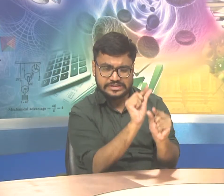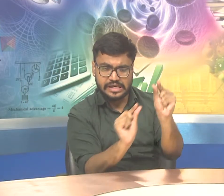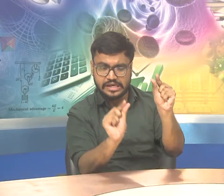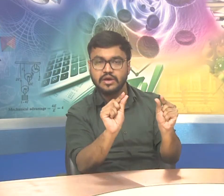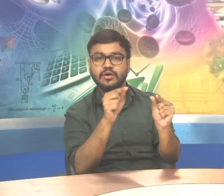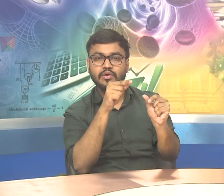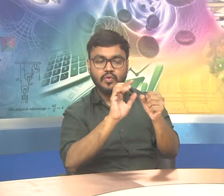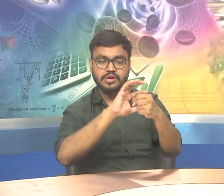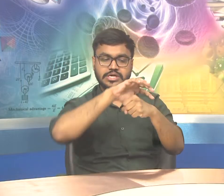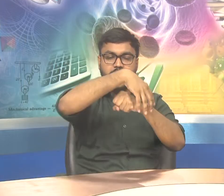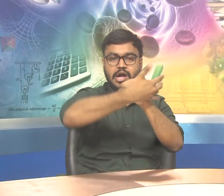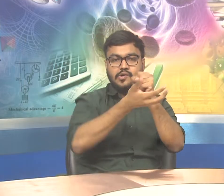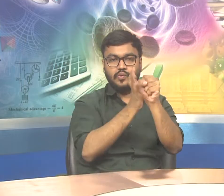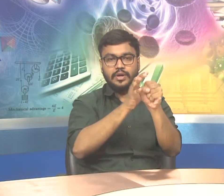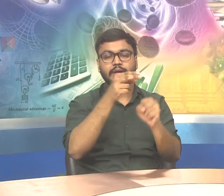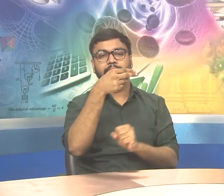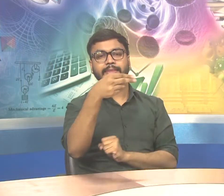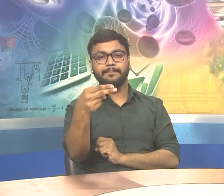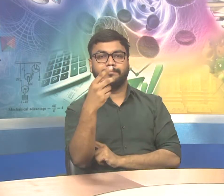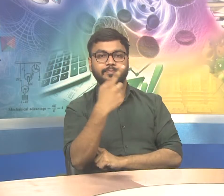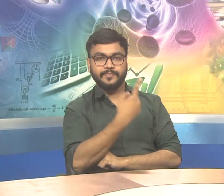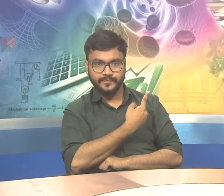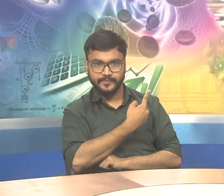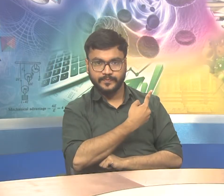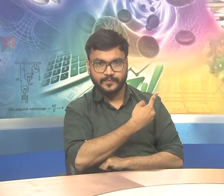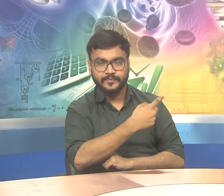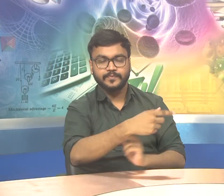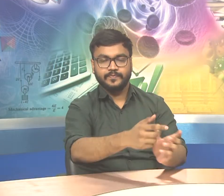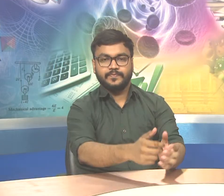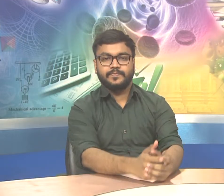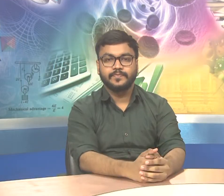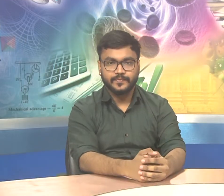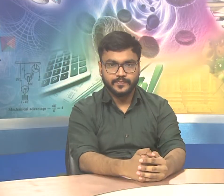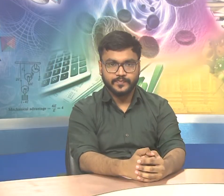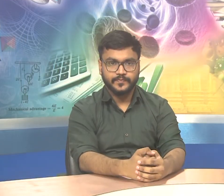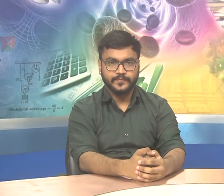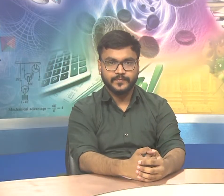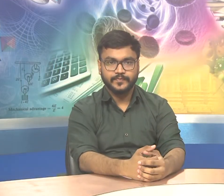We all know that the atom is the tiny particles of matter.